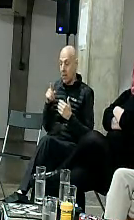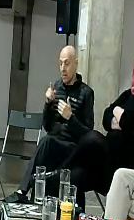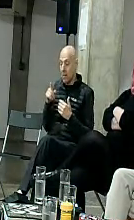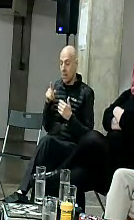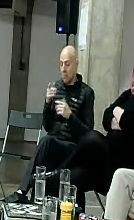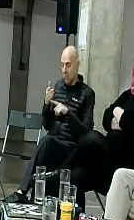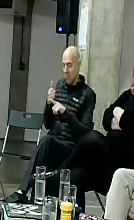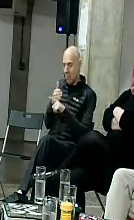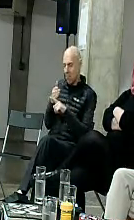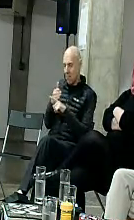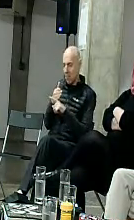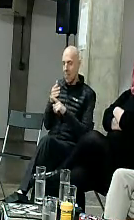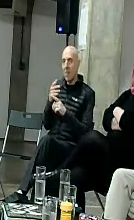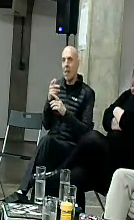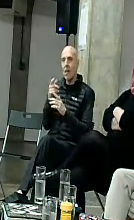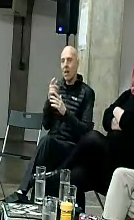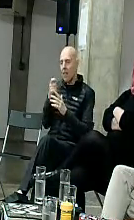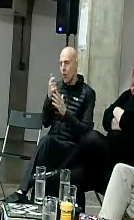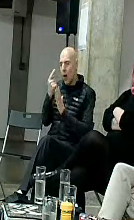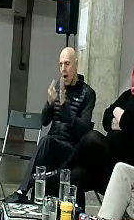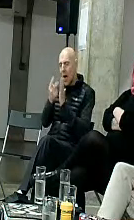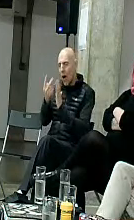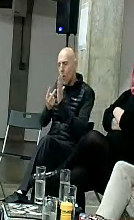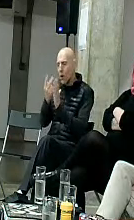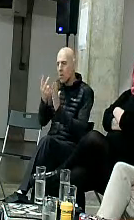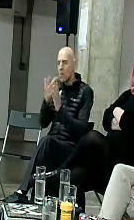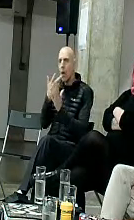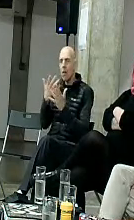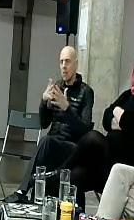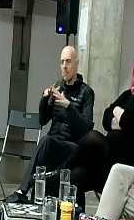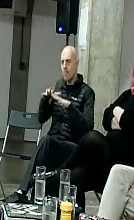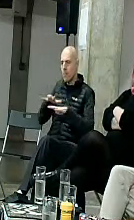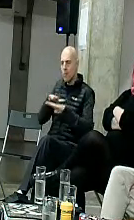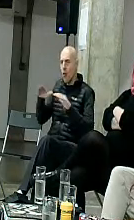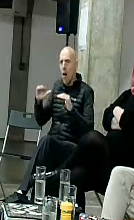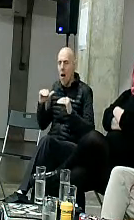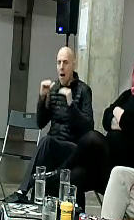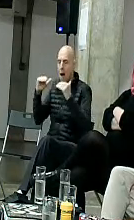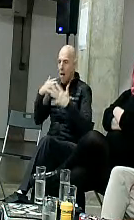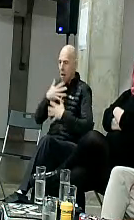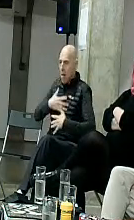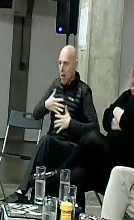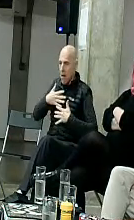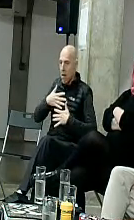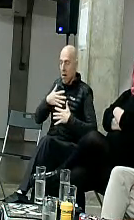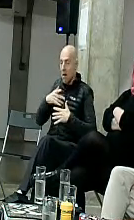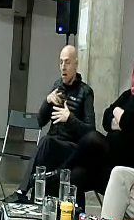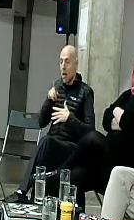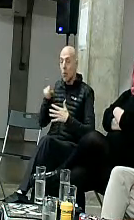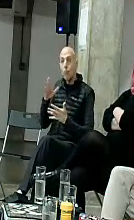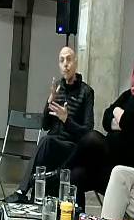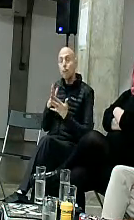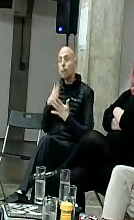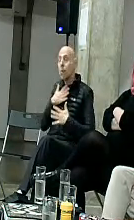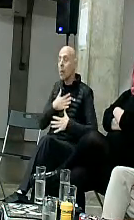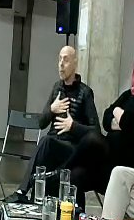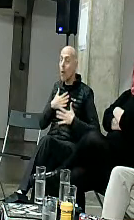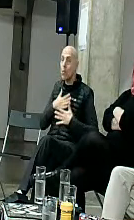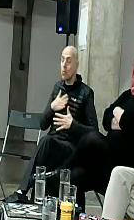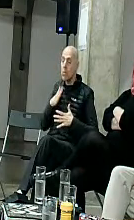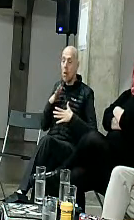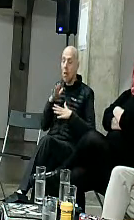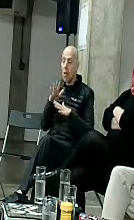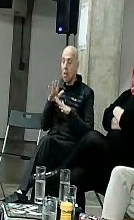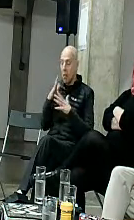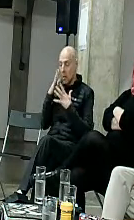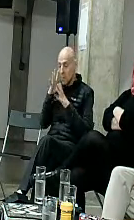wasn't highly charged, fearful, he was incredibly emotional and